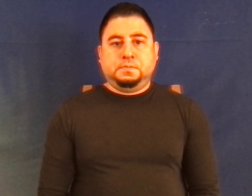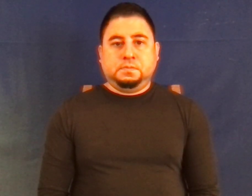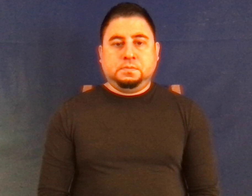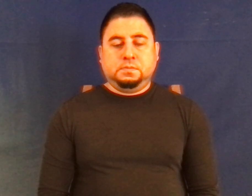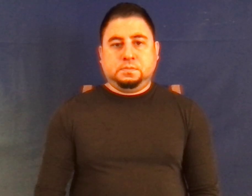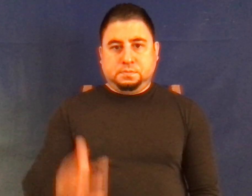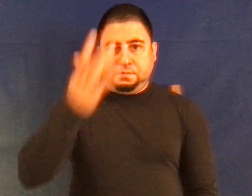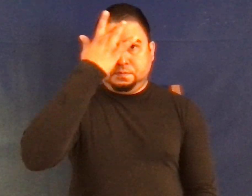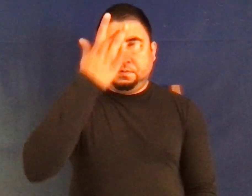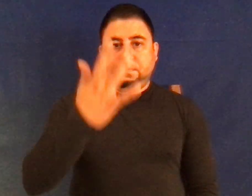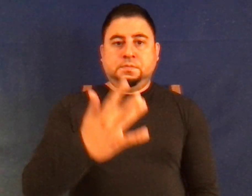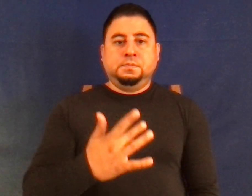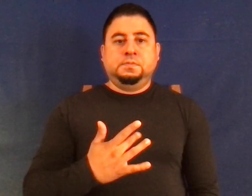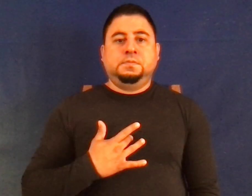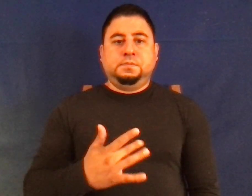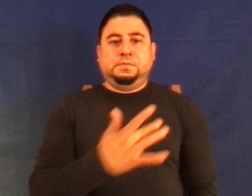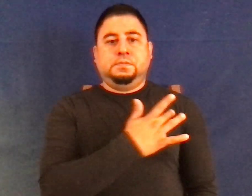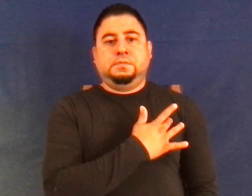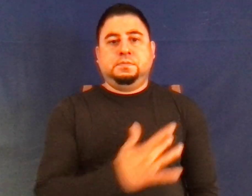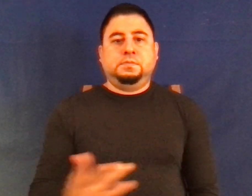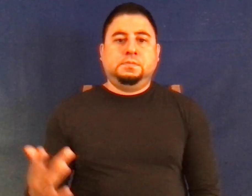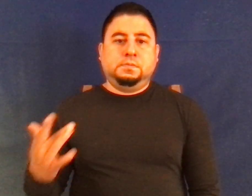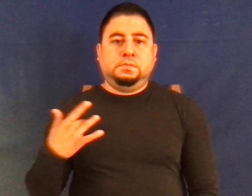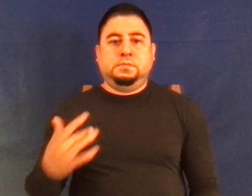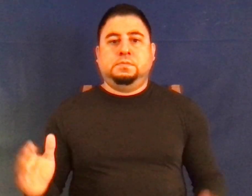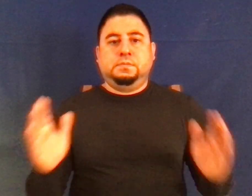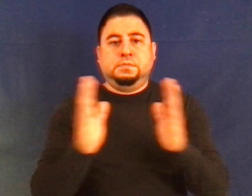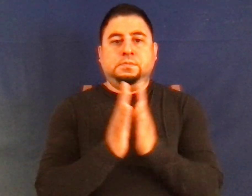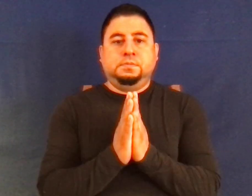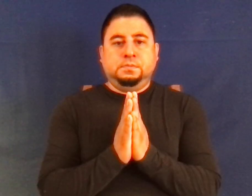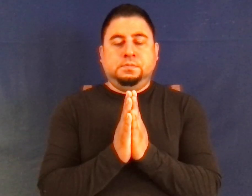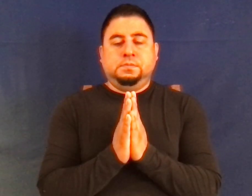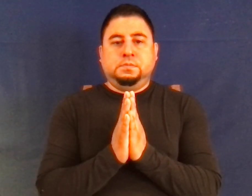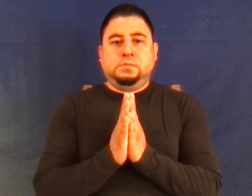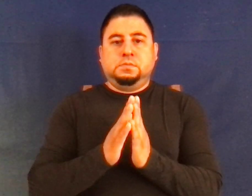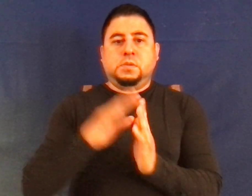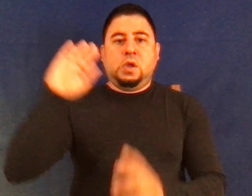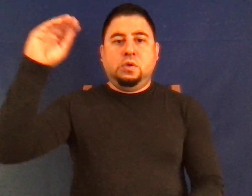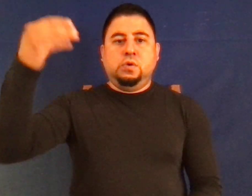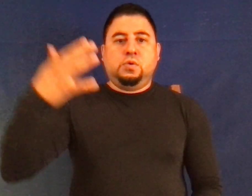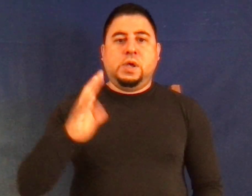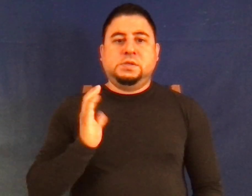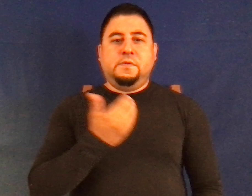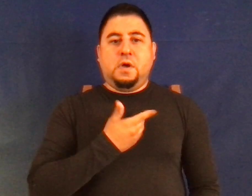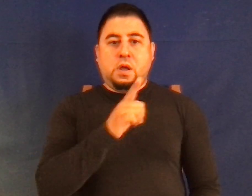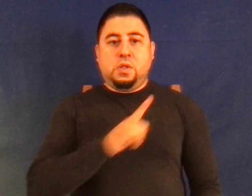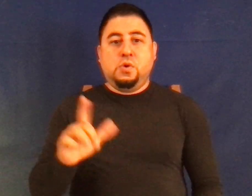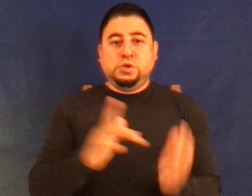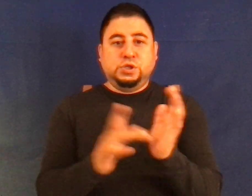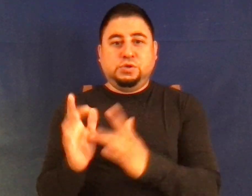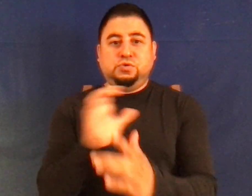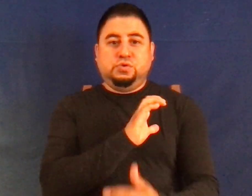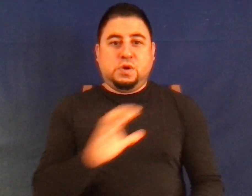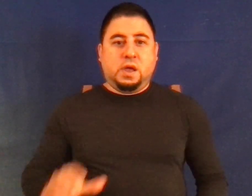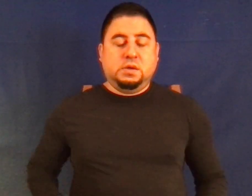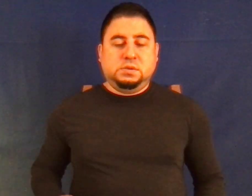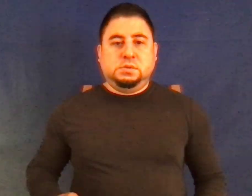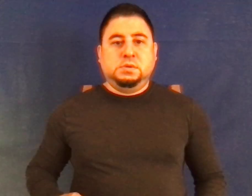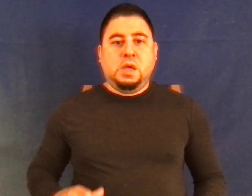Of the Father, and of the Son, and of the Holy Spirit. Amen. The grace of our Lord Jesus Christ, and the love